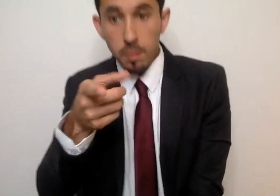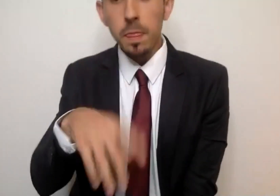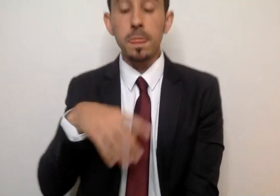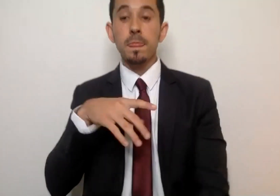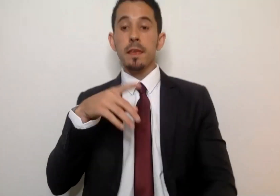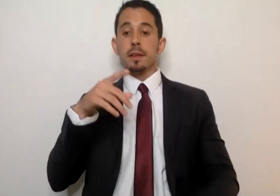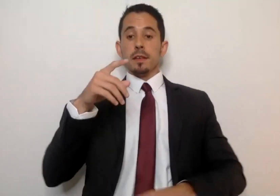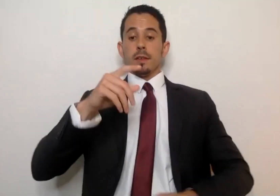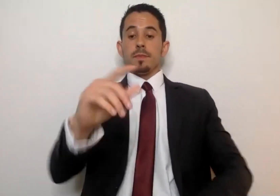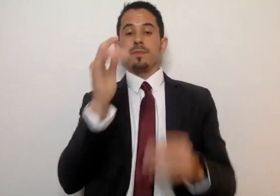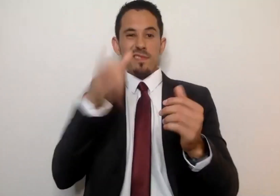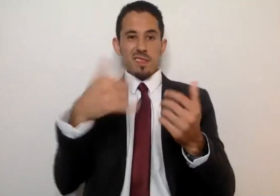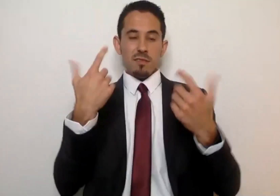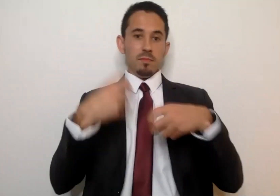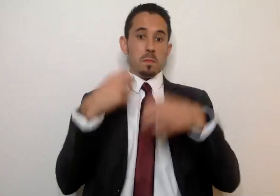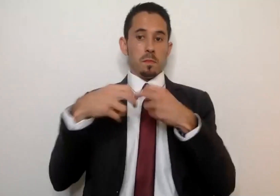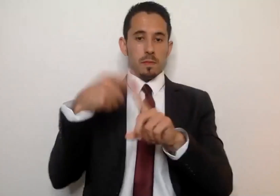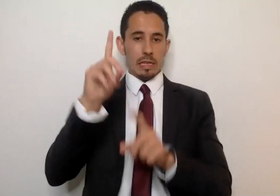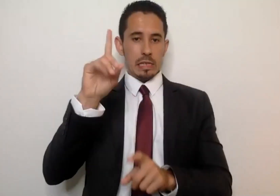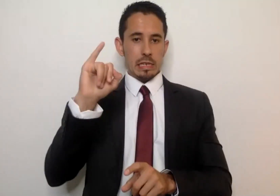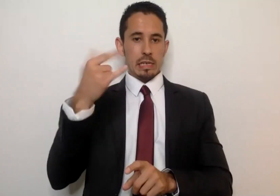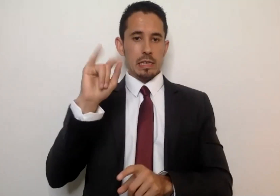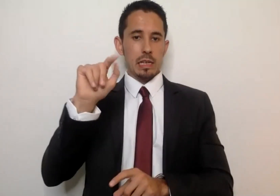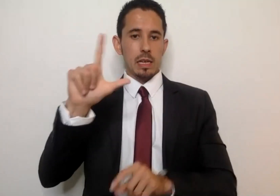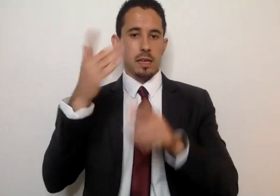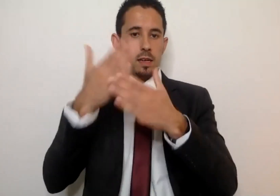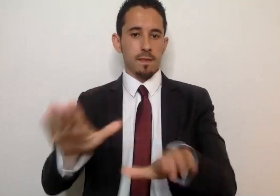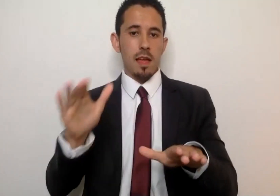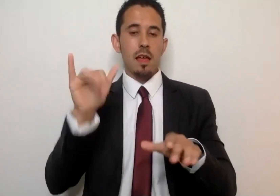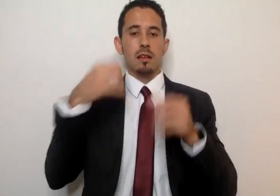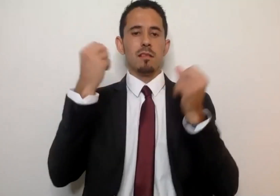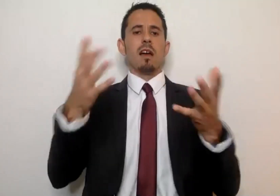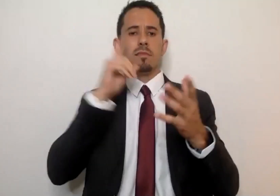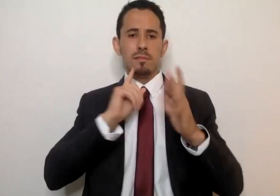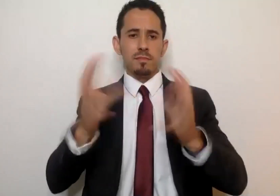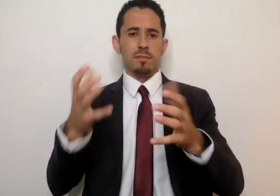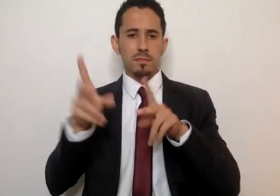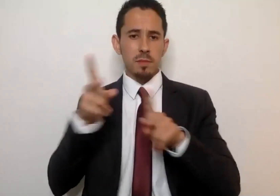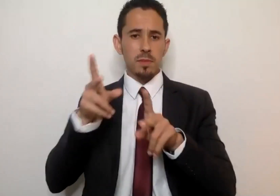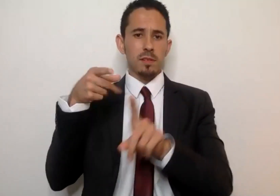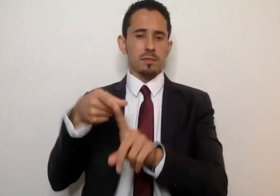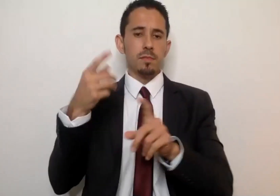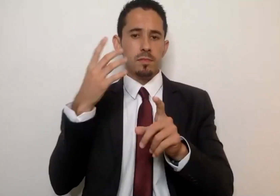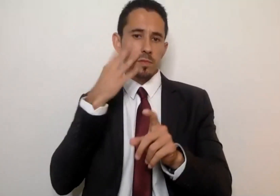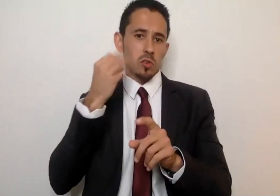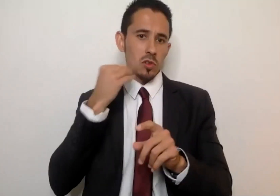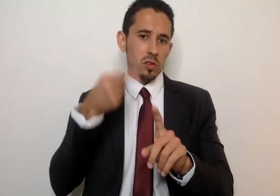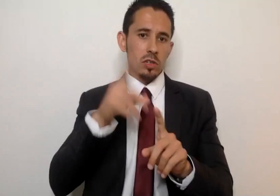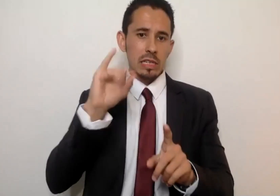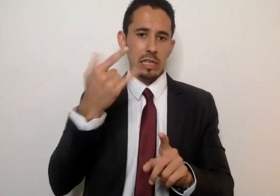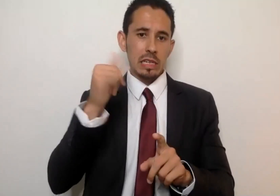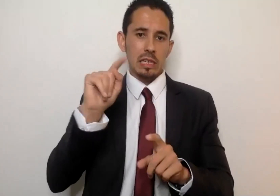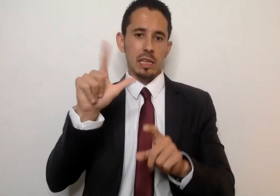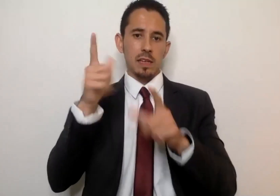That's a great question as well. The problem that I mentioned is the digital divide. Many